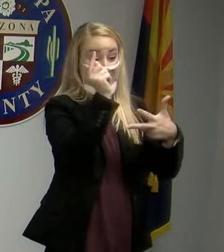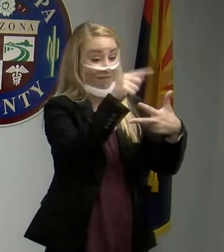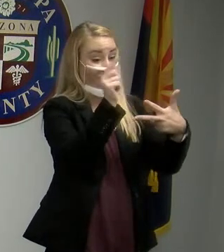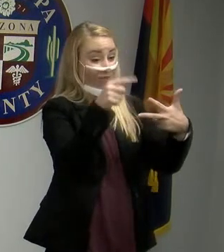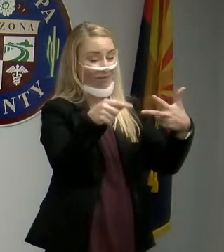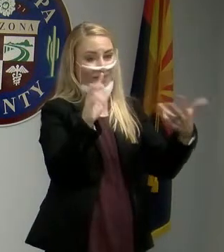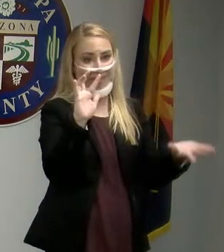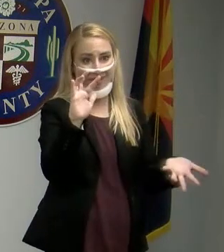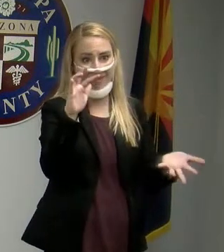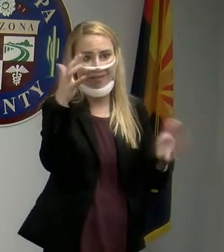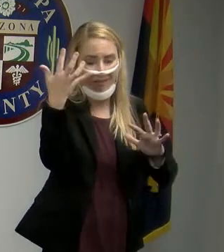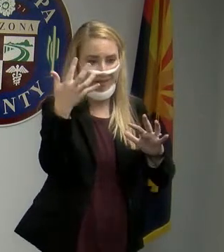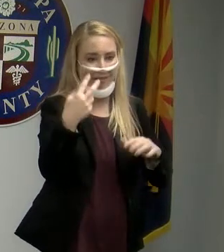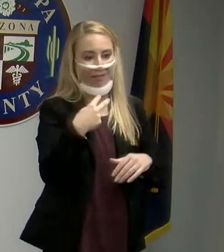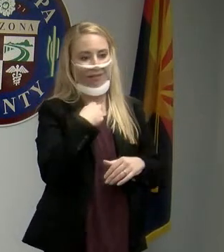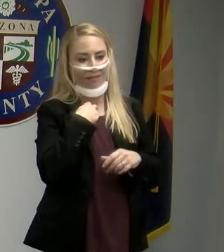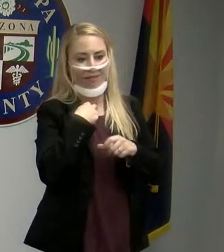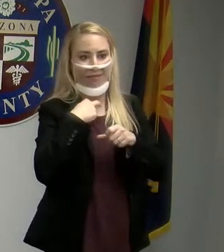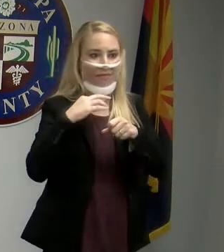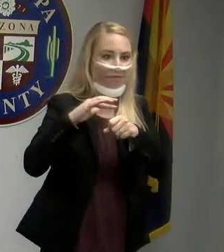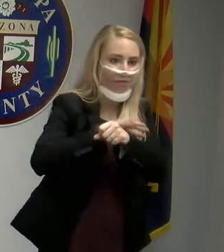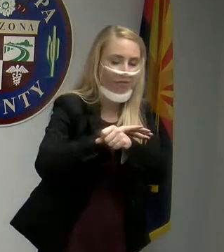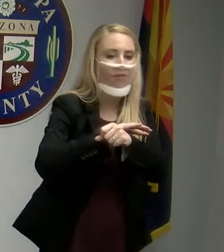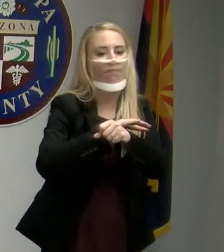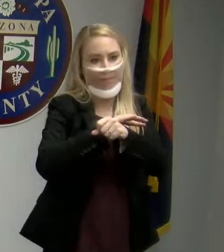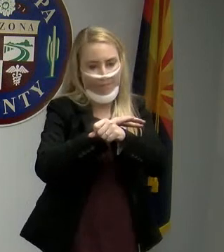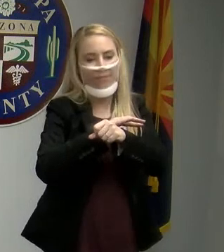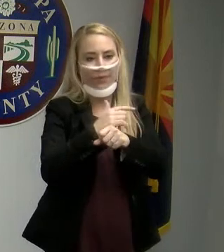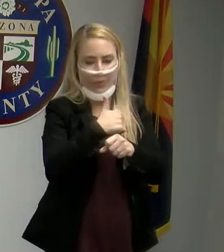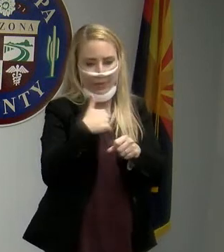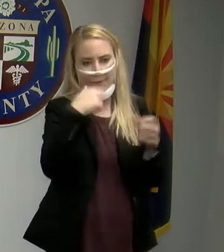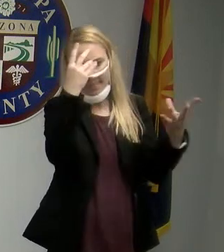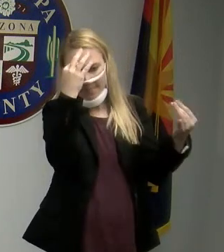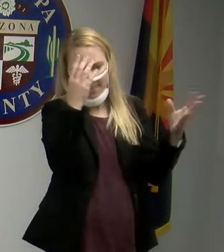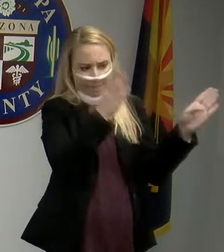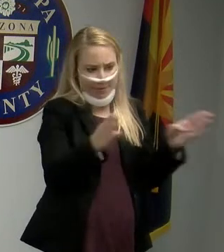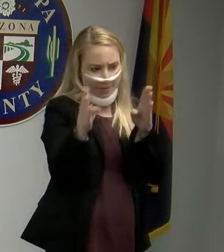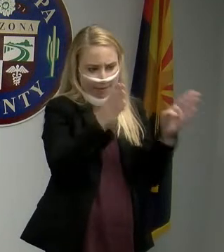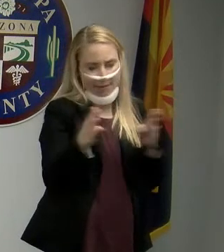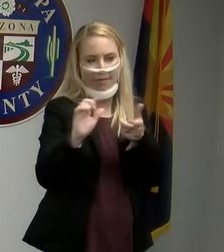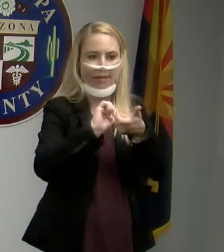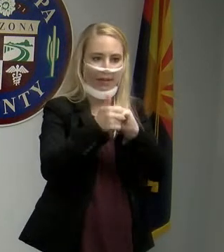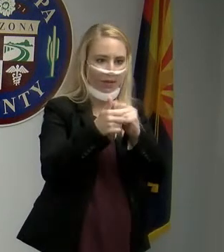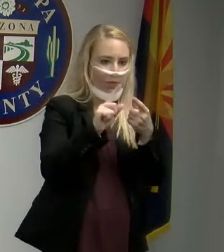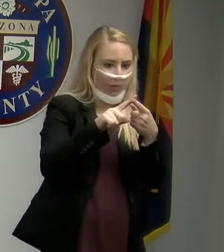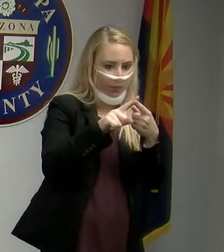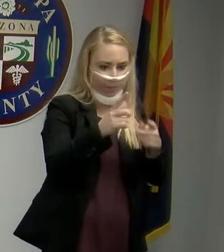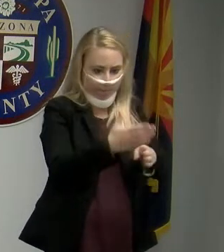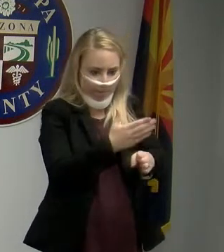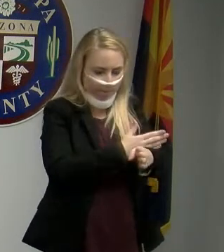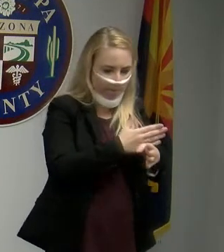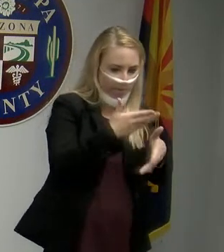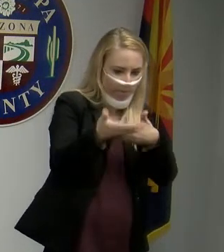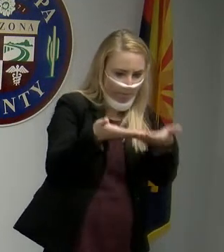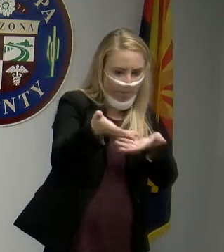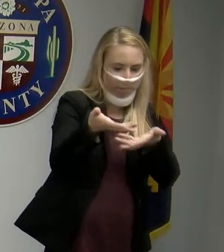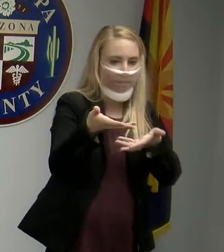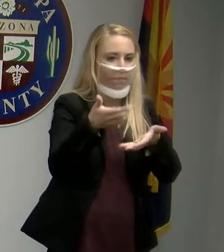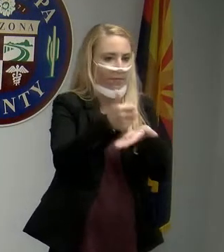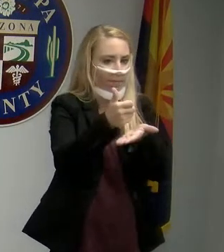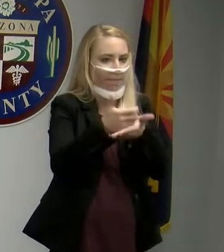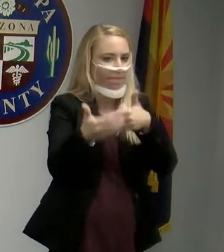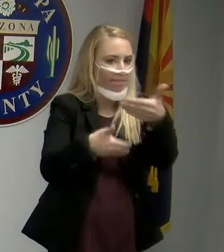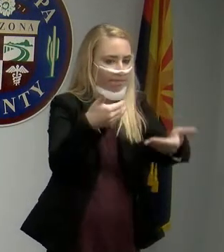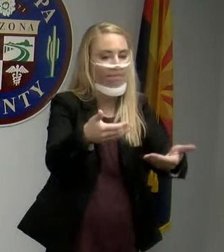process, we are planning for what we can do to fill in those gaps and make sure that everything is being taken care